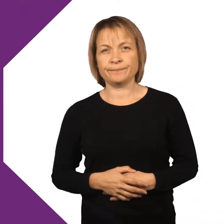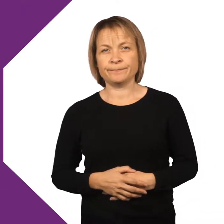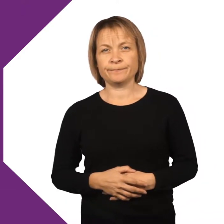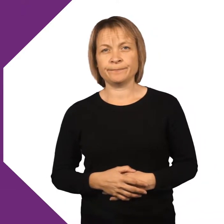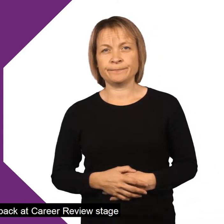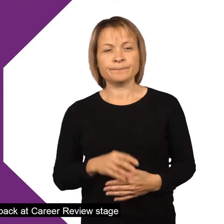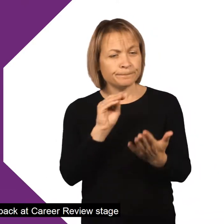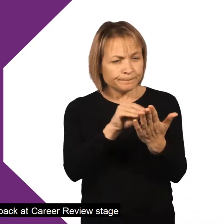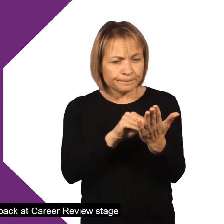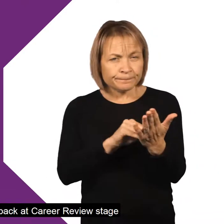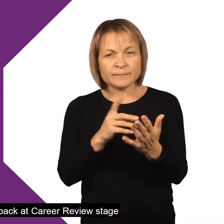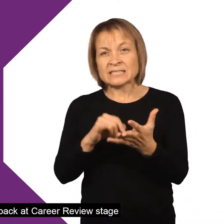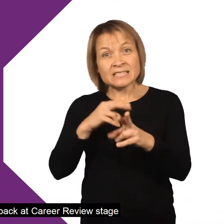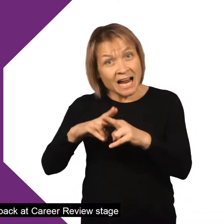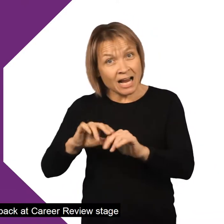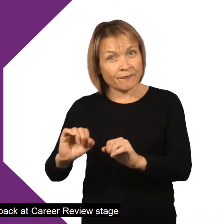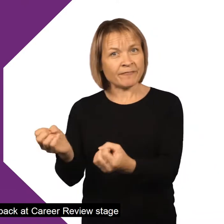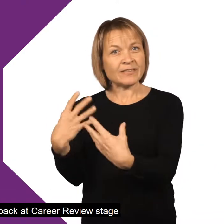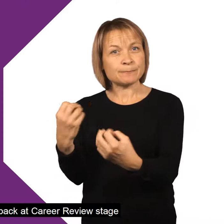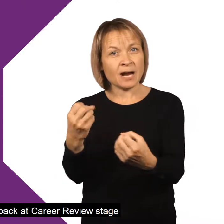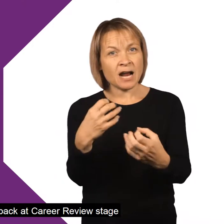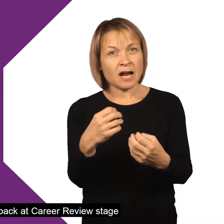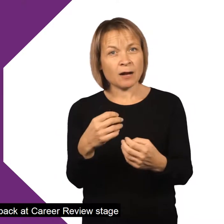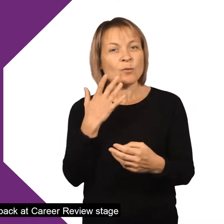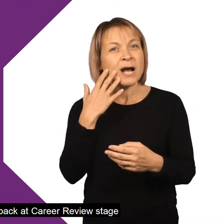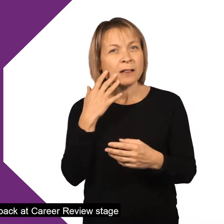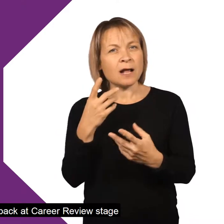Record staff feedback at career review stage